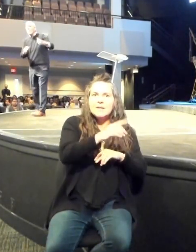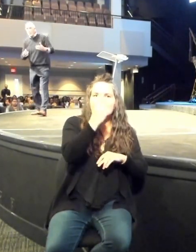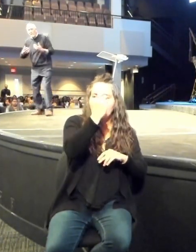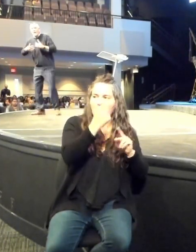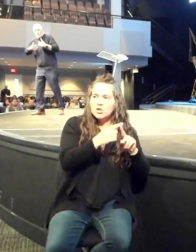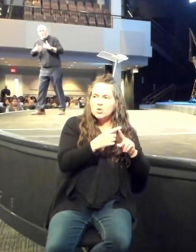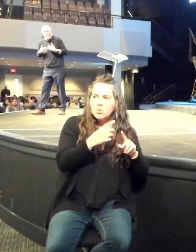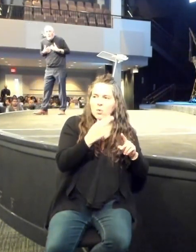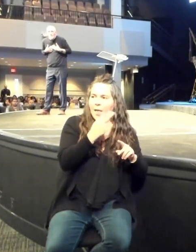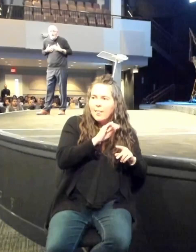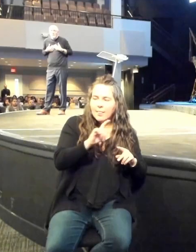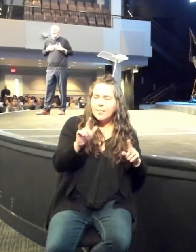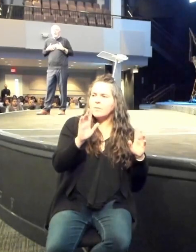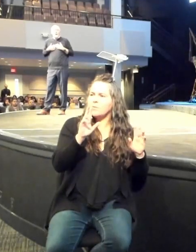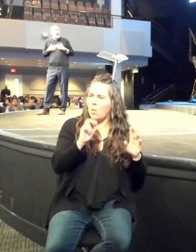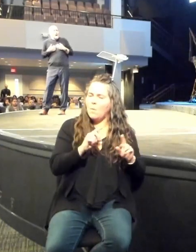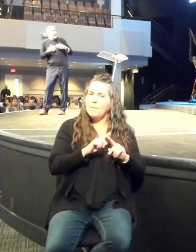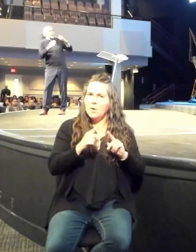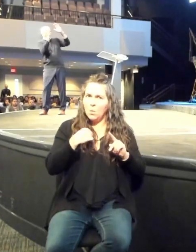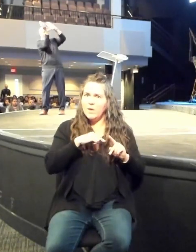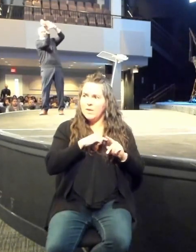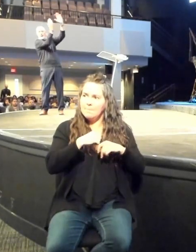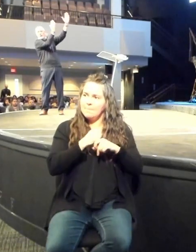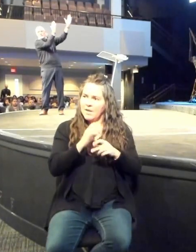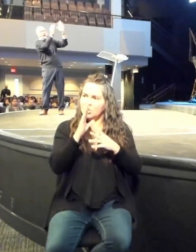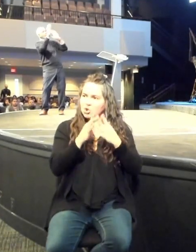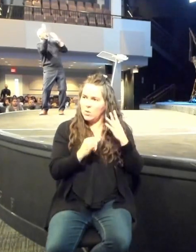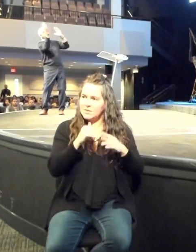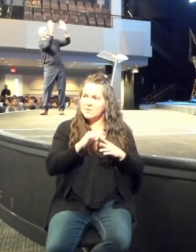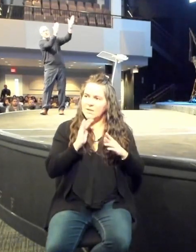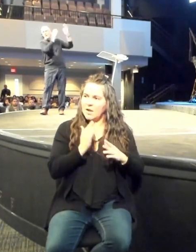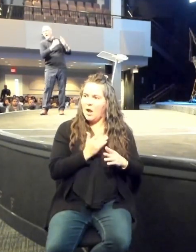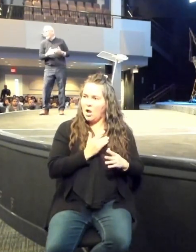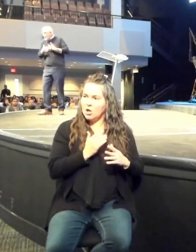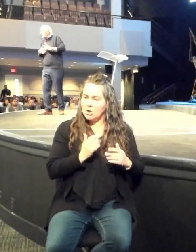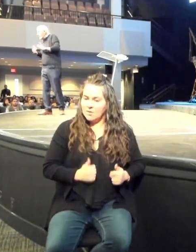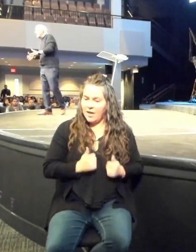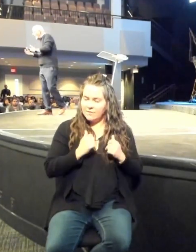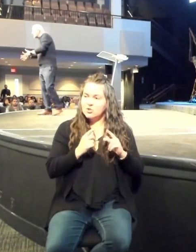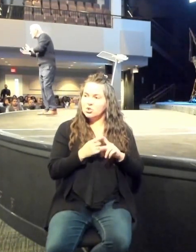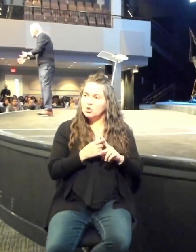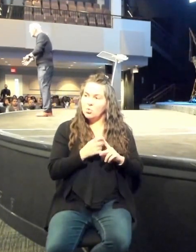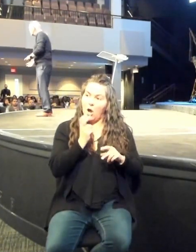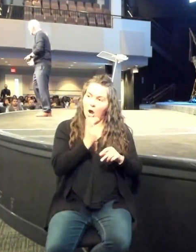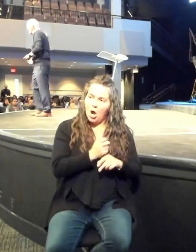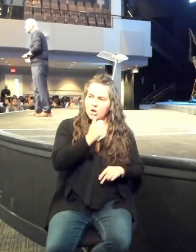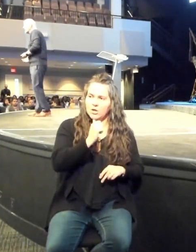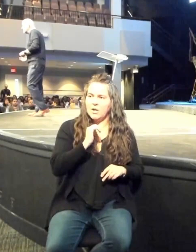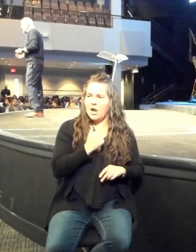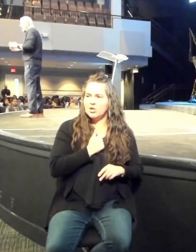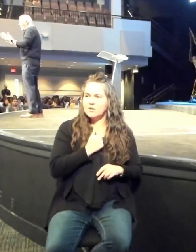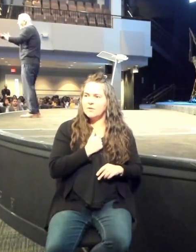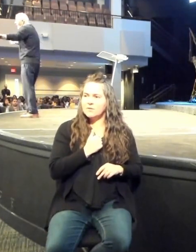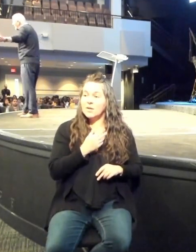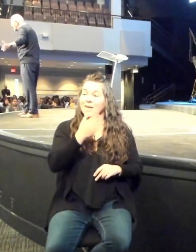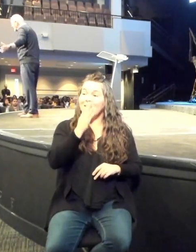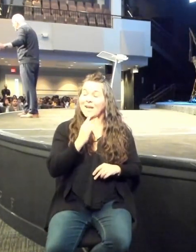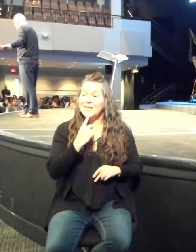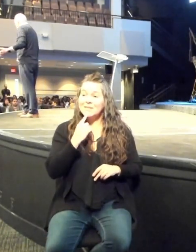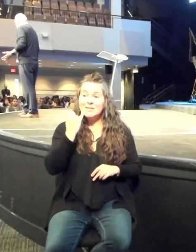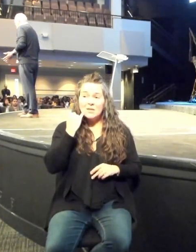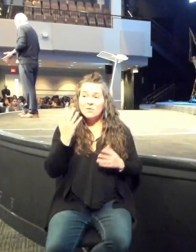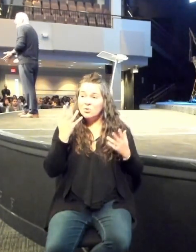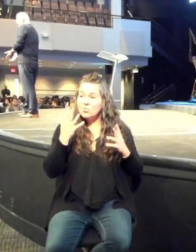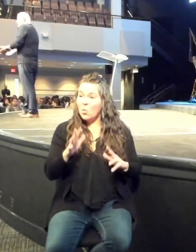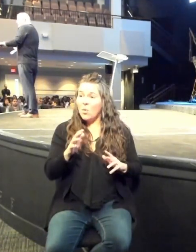rejecting someone. We make choices in our life to harden ourselves against God, which results in judgment. God says, if you don't want anything to do